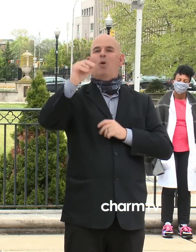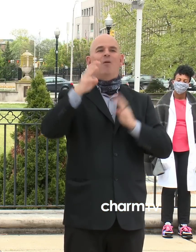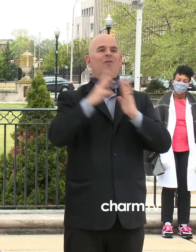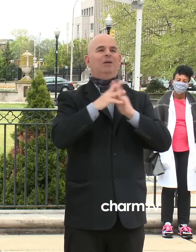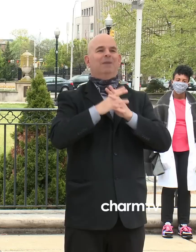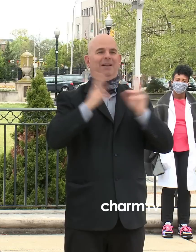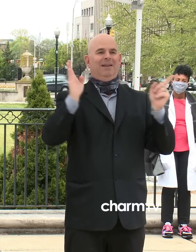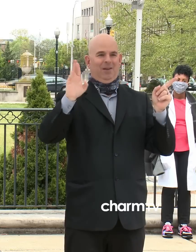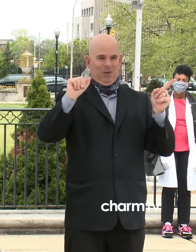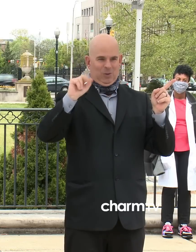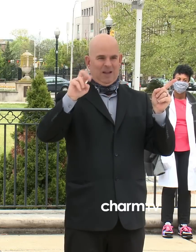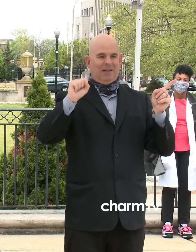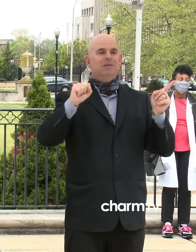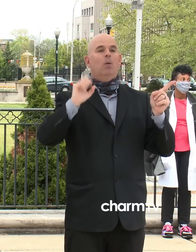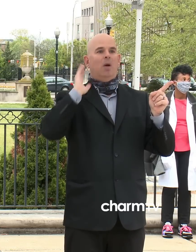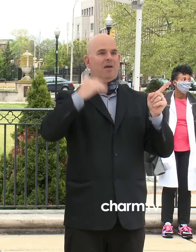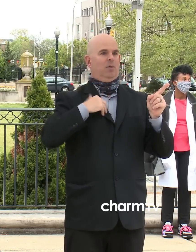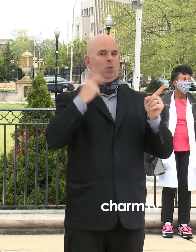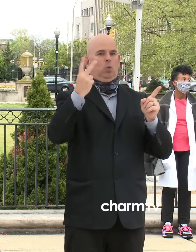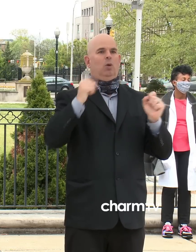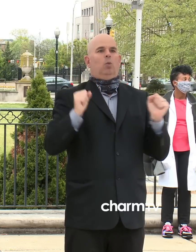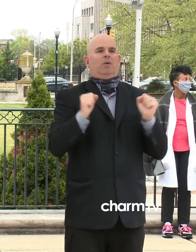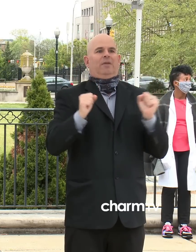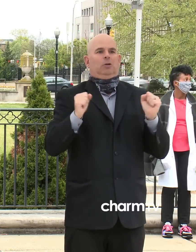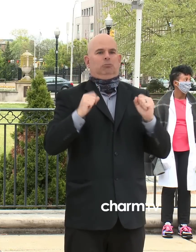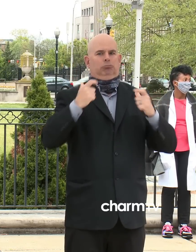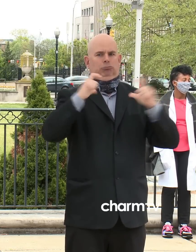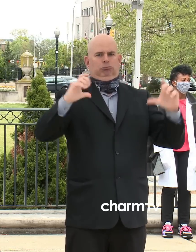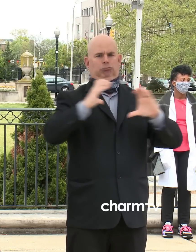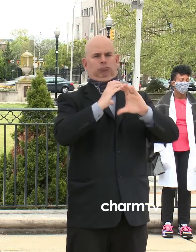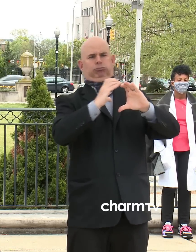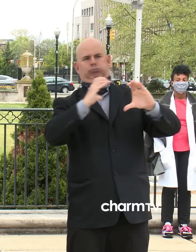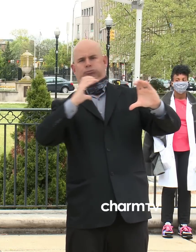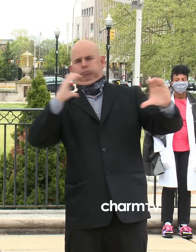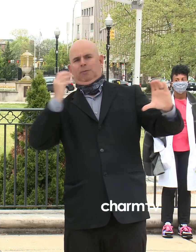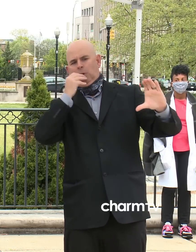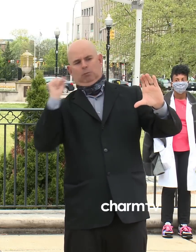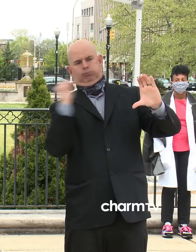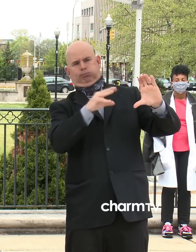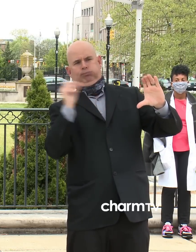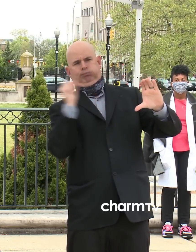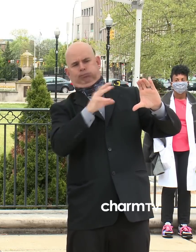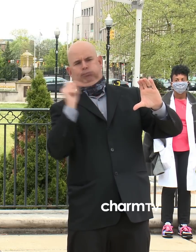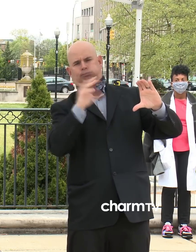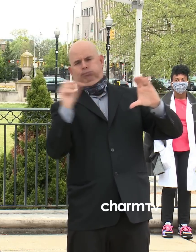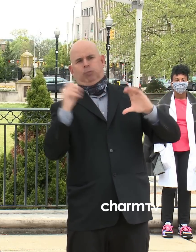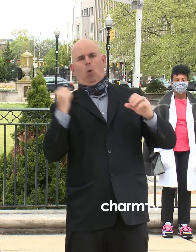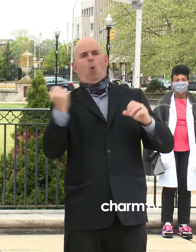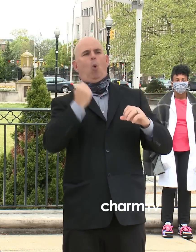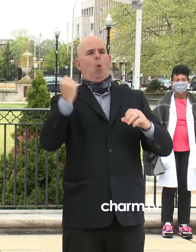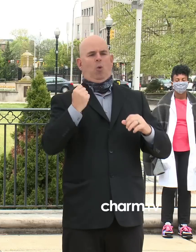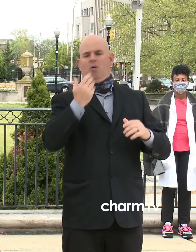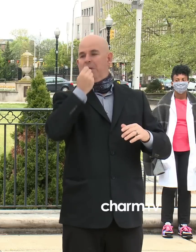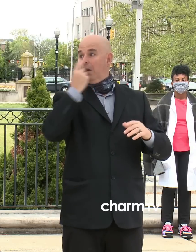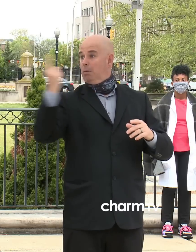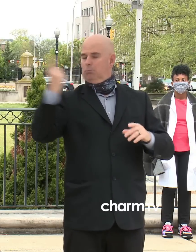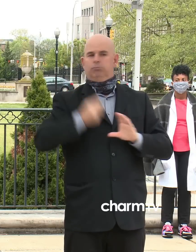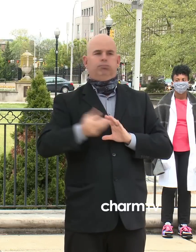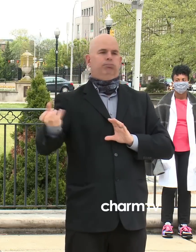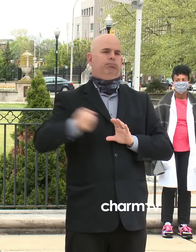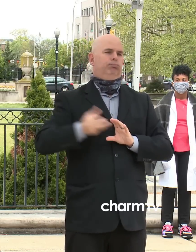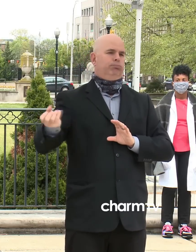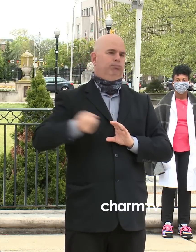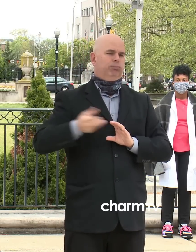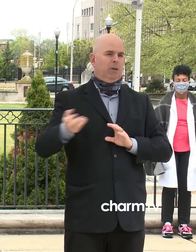are donated by Purdue Farms and are stationed to store our meals coldly each day. The Department of Transportation would